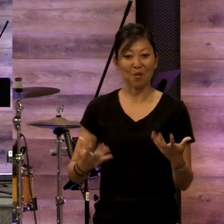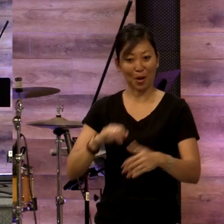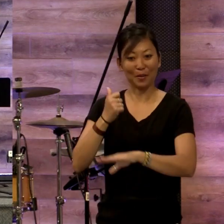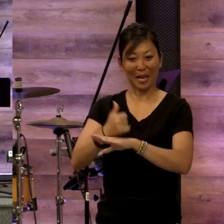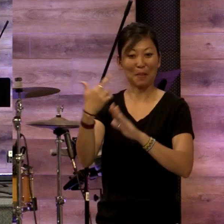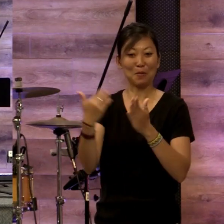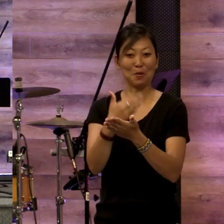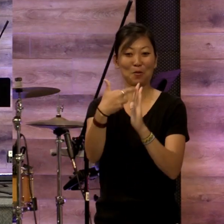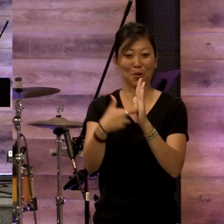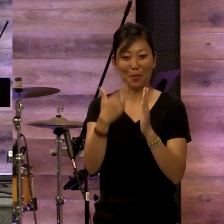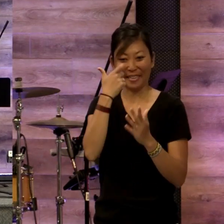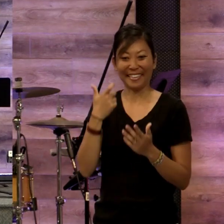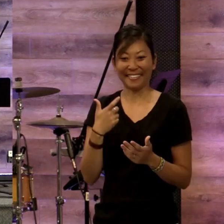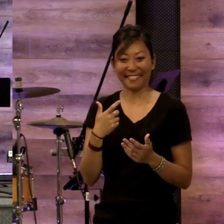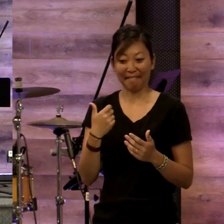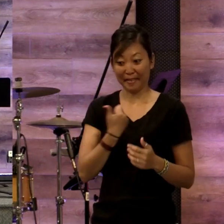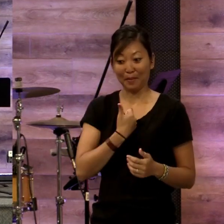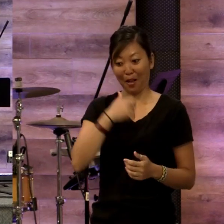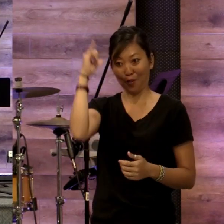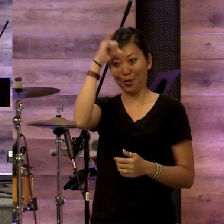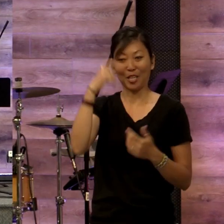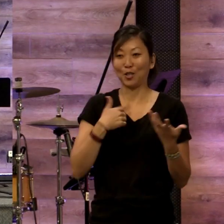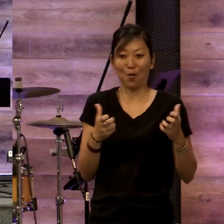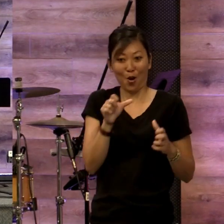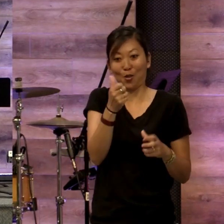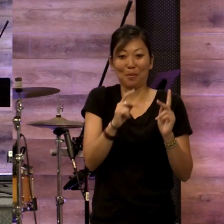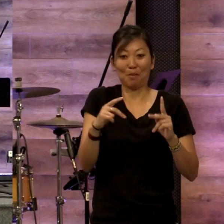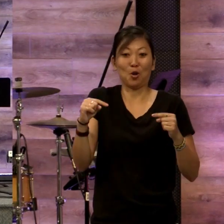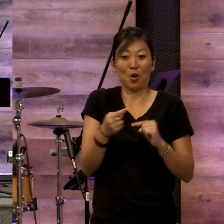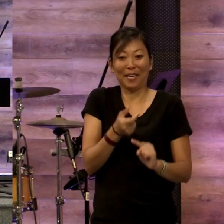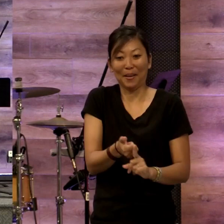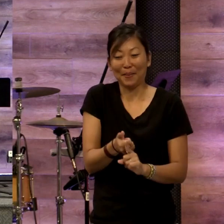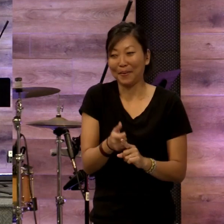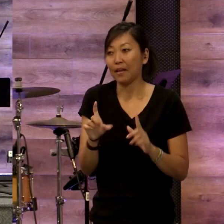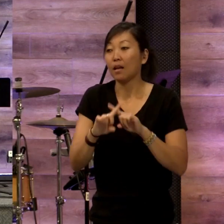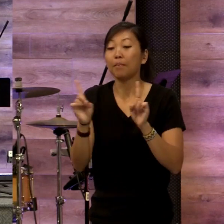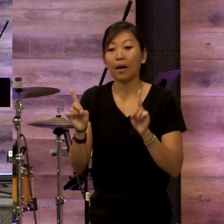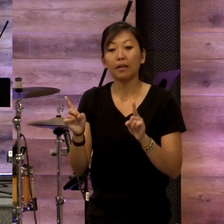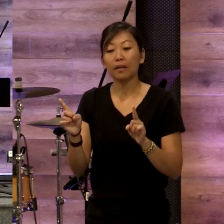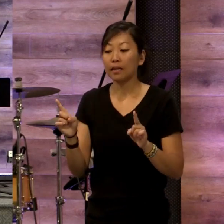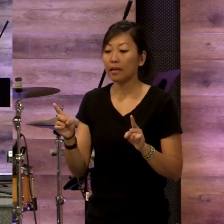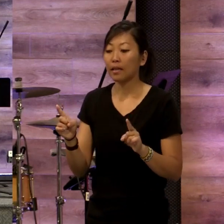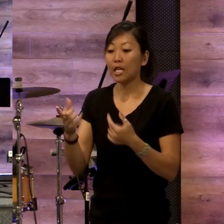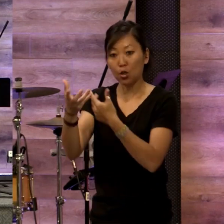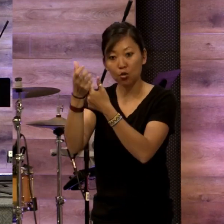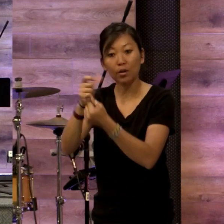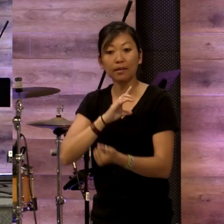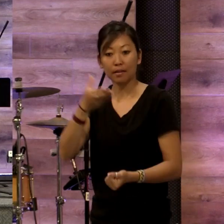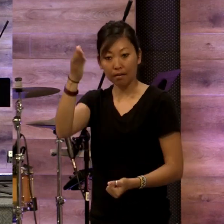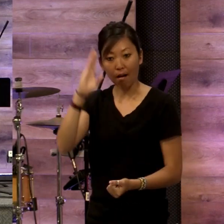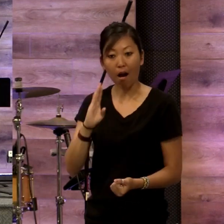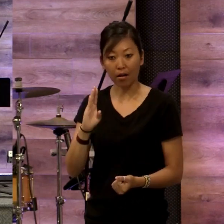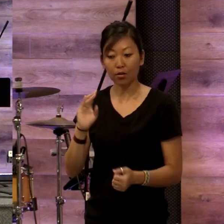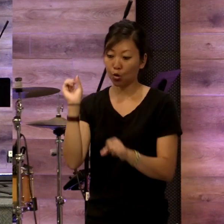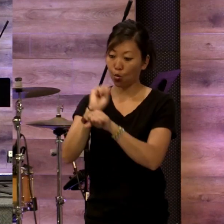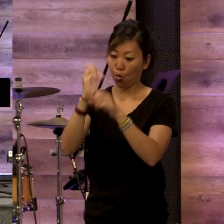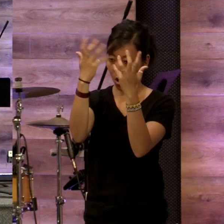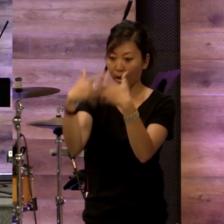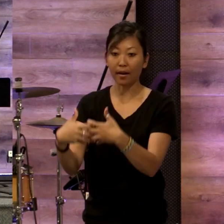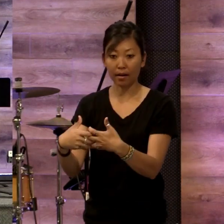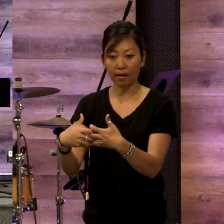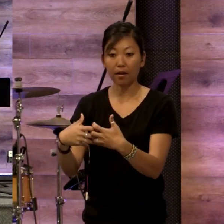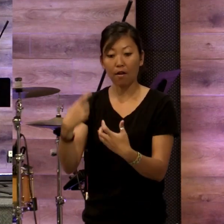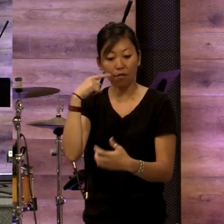he was entrusting himself to God to work this out, the thing that he had promised him. But David puts himself